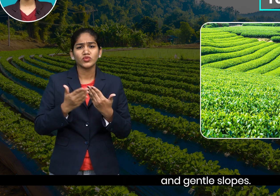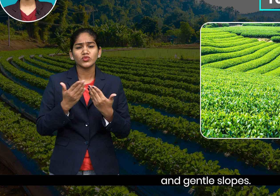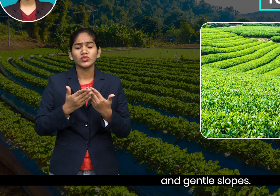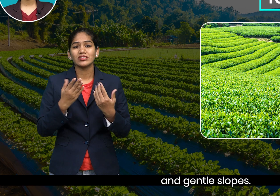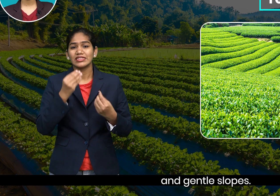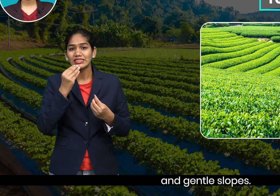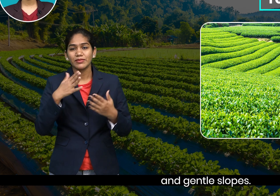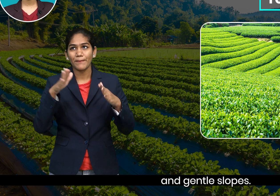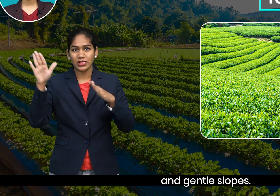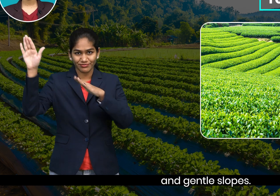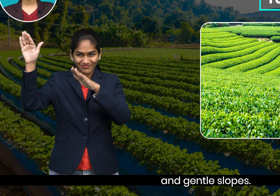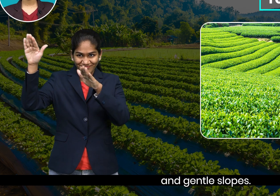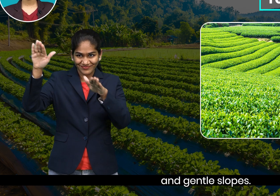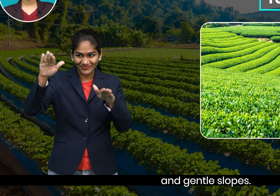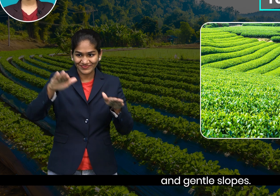slopes.